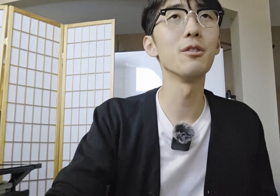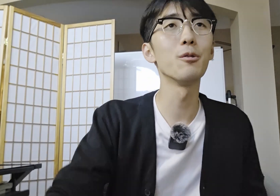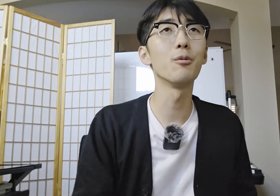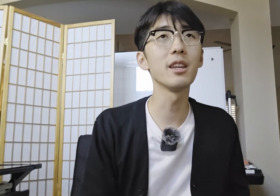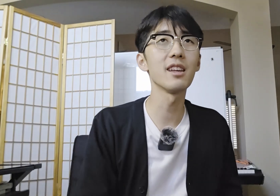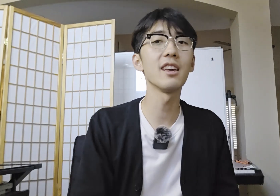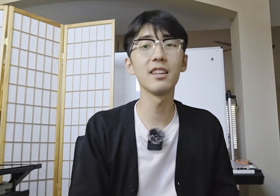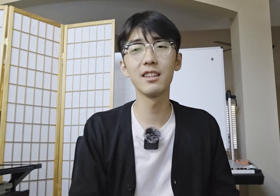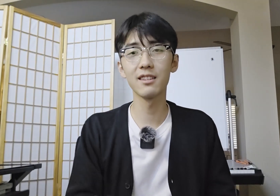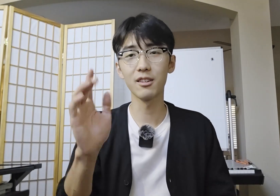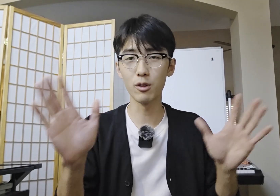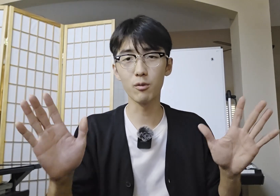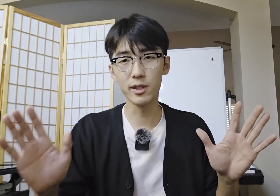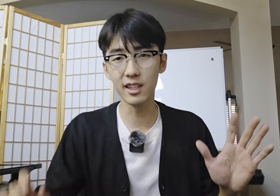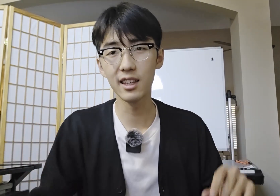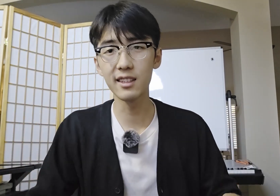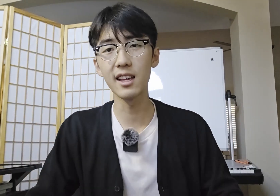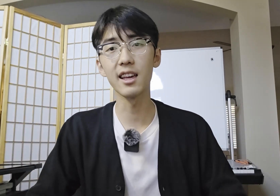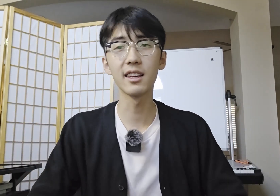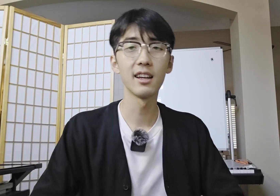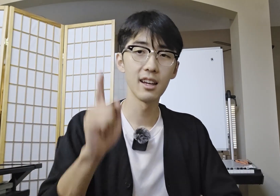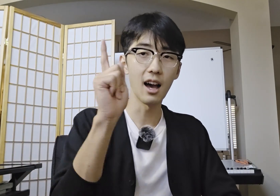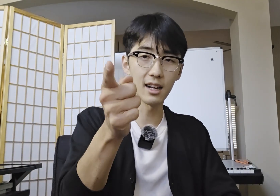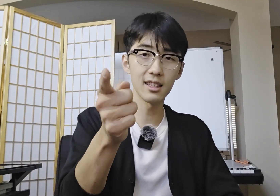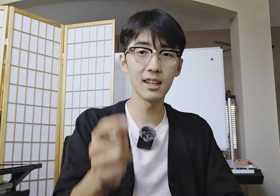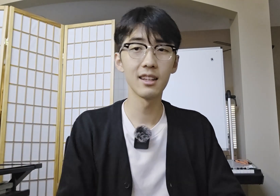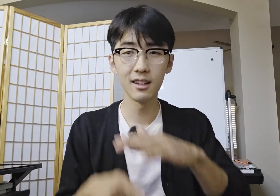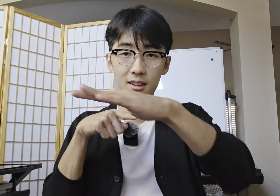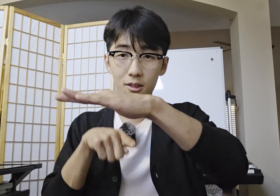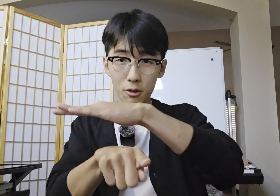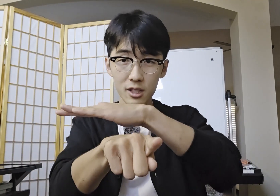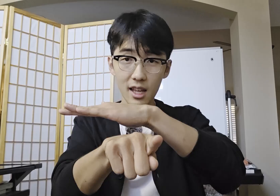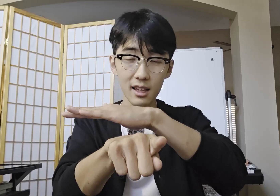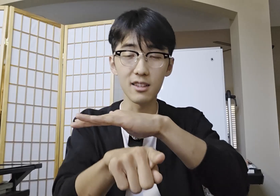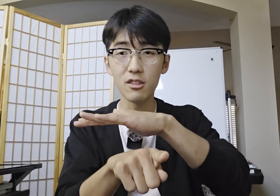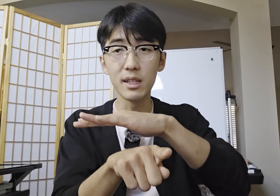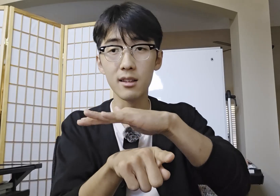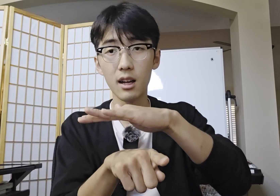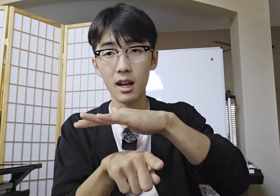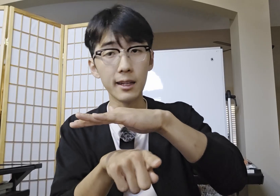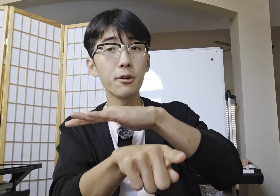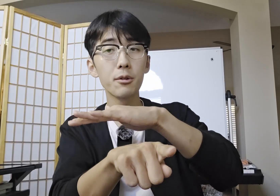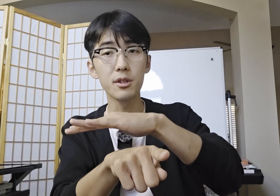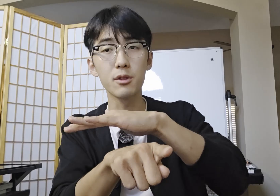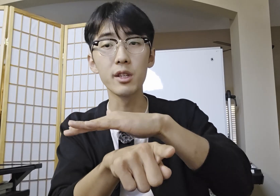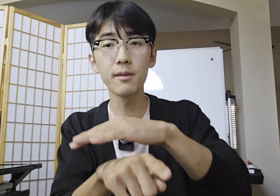So what he's saying is once again he's saying anata doshite. This also means ryu, which is reason.